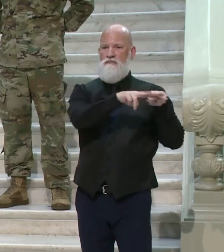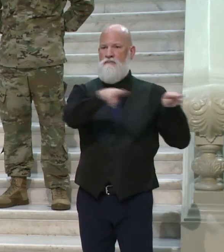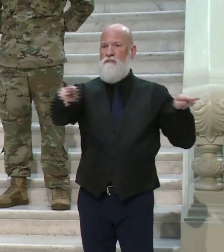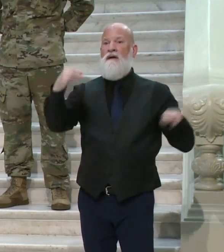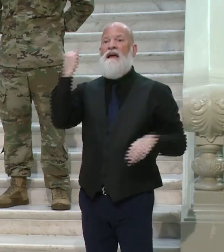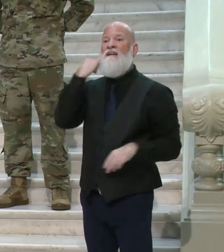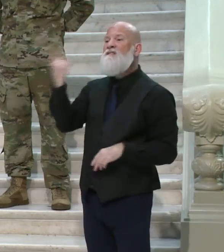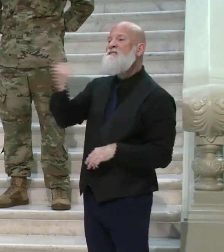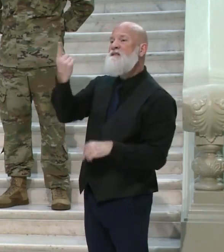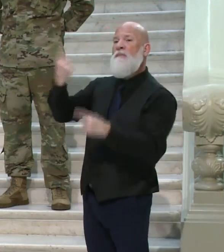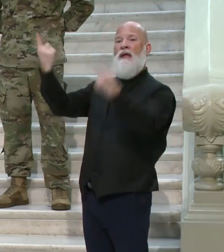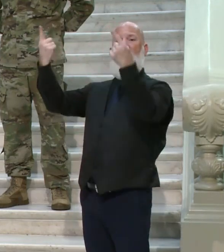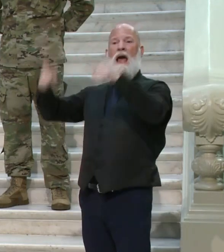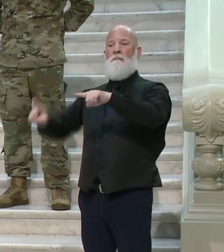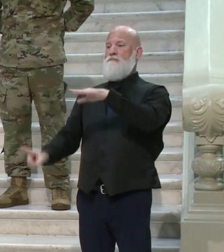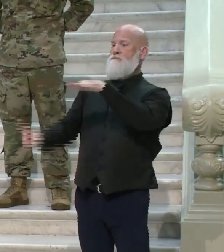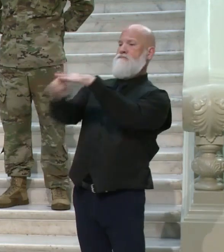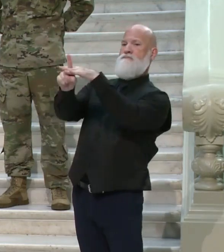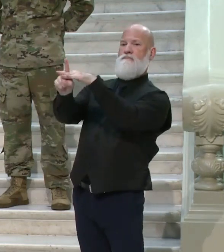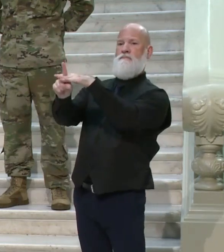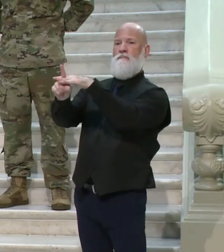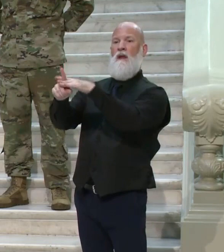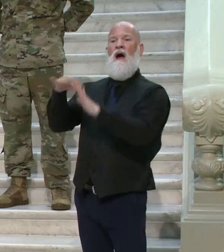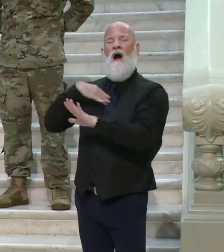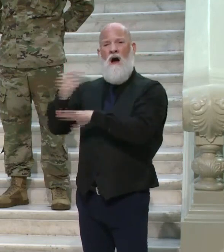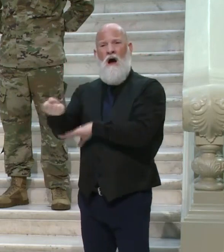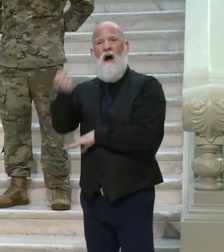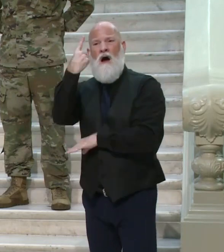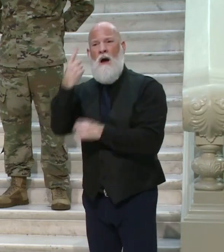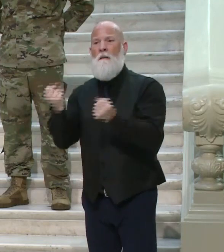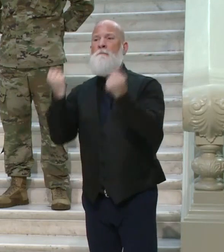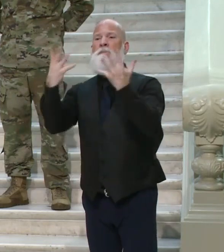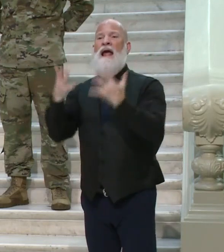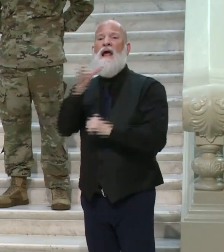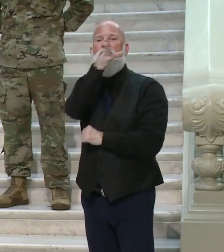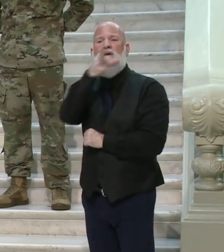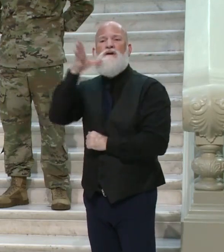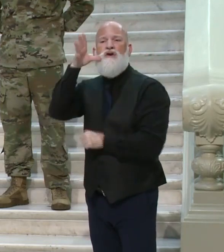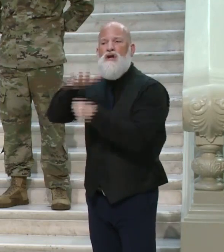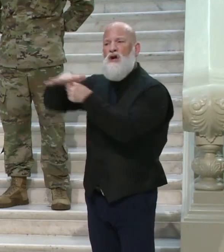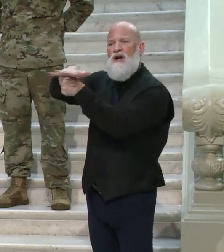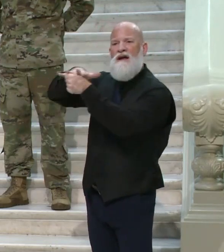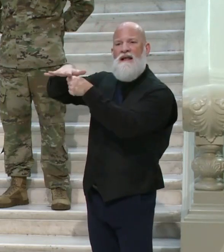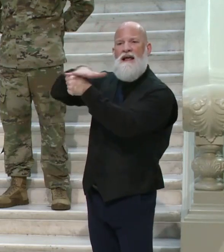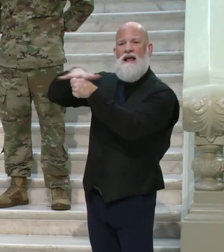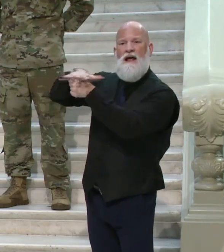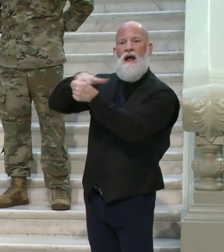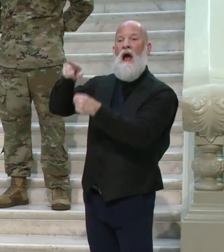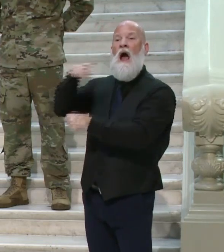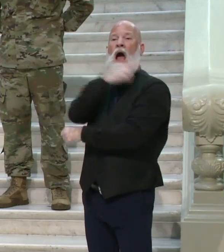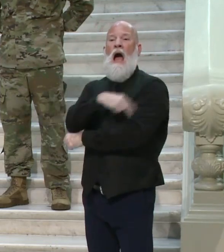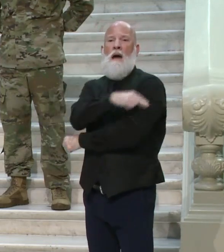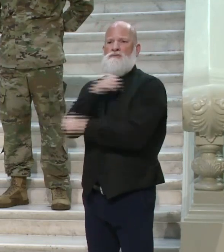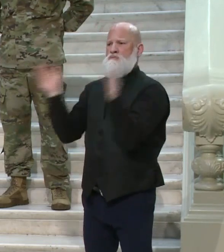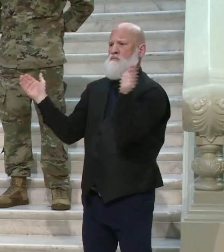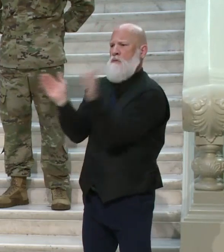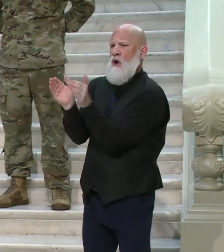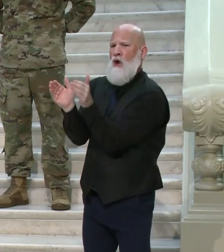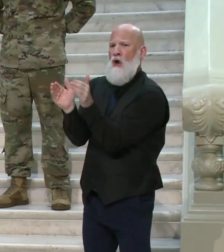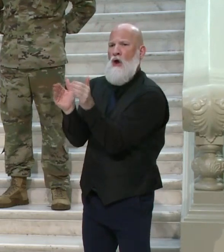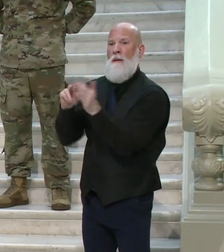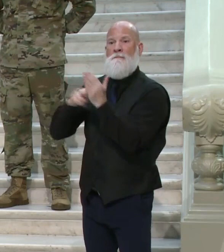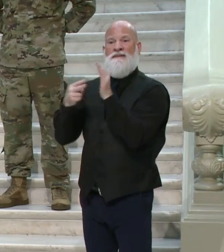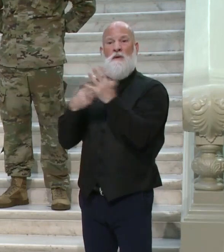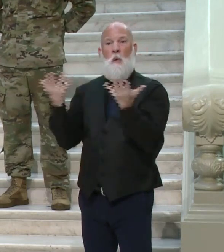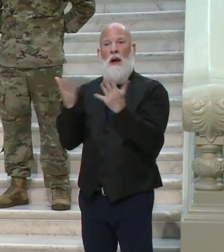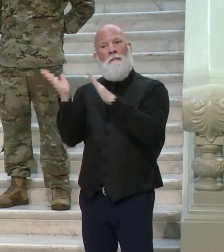in many rural parts of our state, we have small hospitals, so it doesn't take long, especially with the limited number of ICU beds.